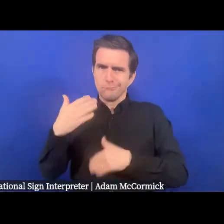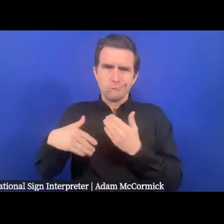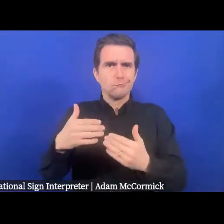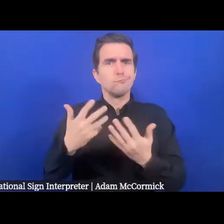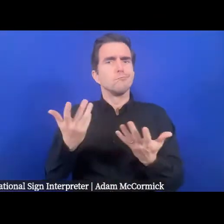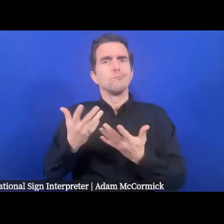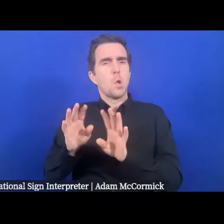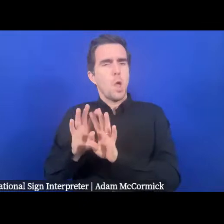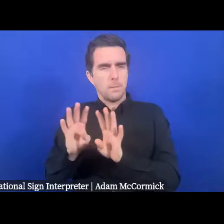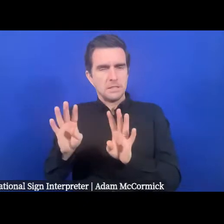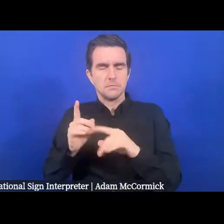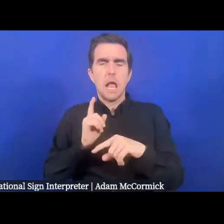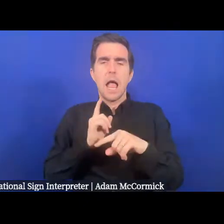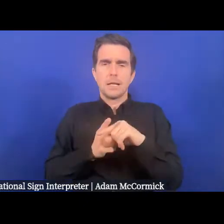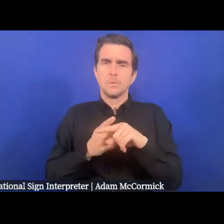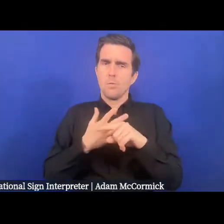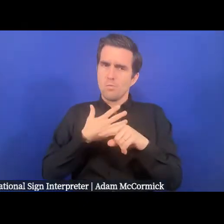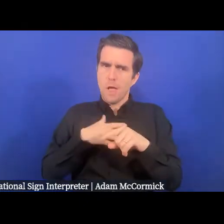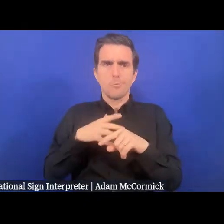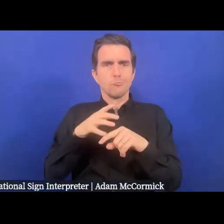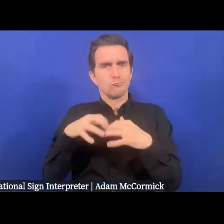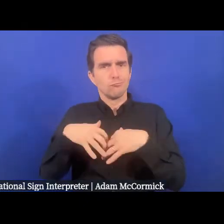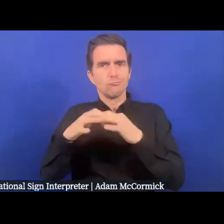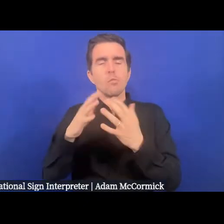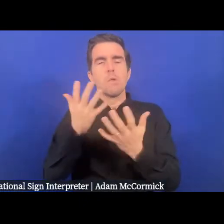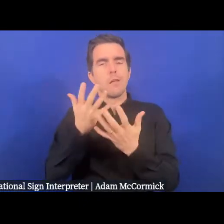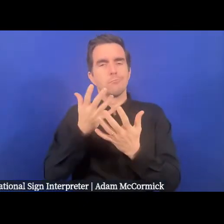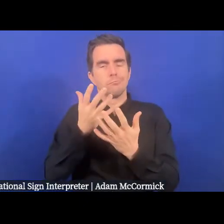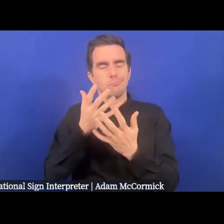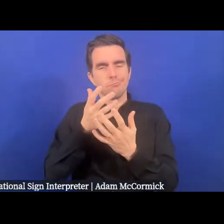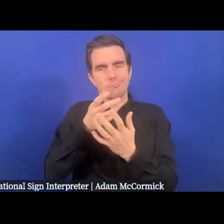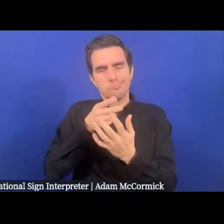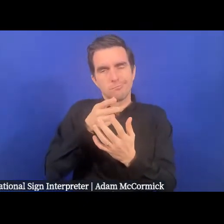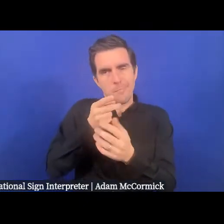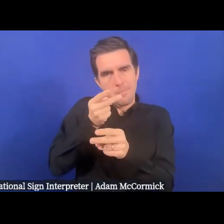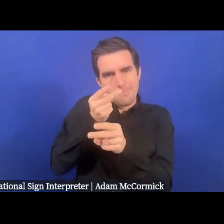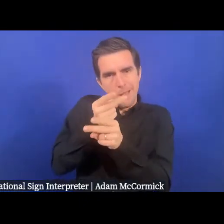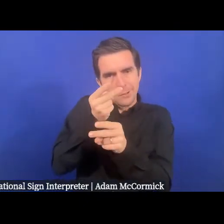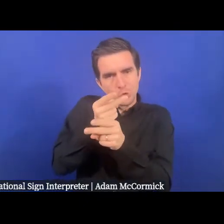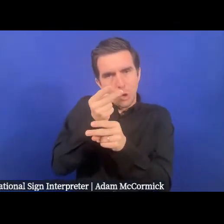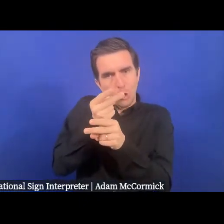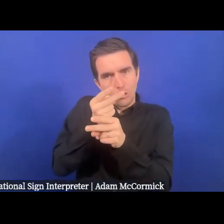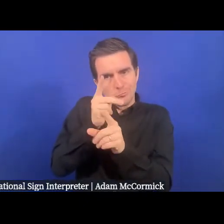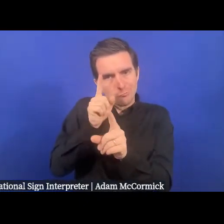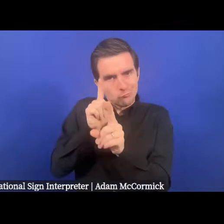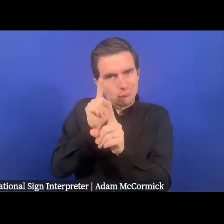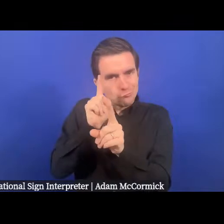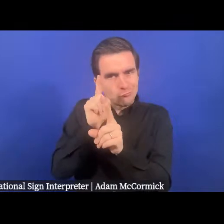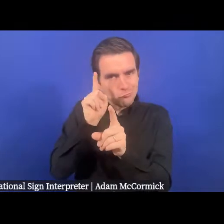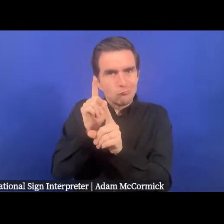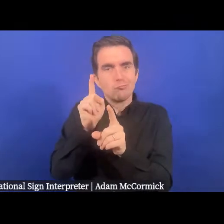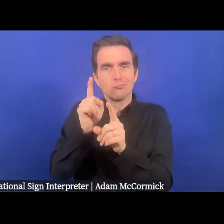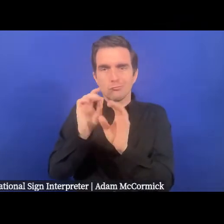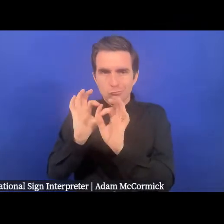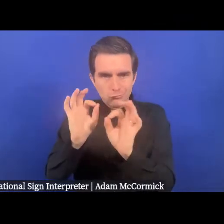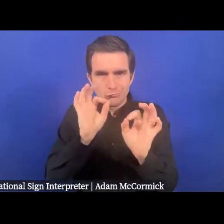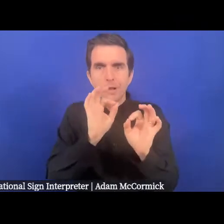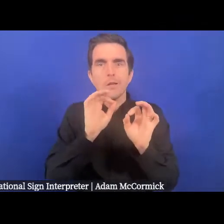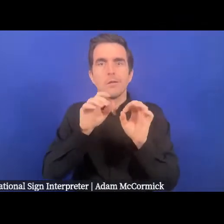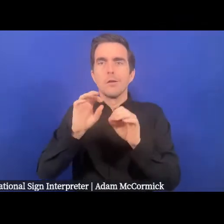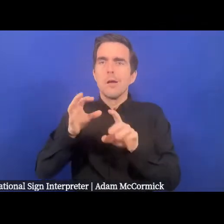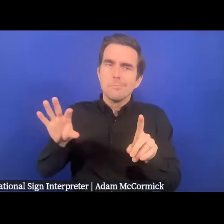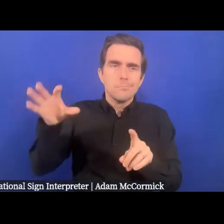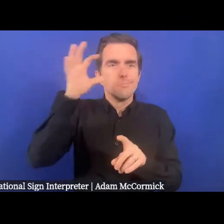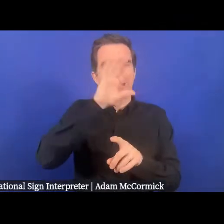members. And so we start with the low-hanging fruits for those of us in the, well, I mean, every